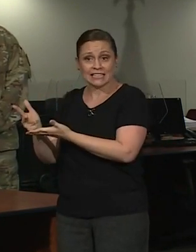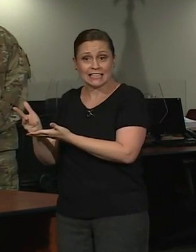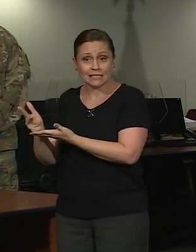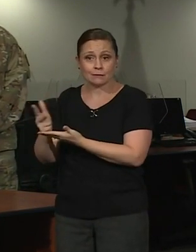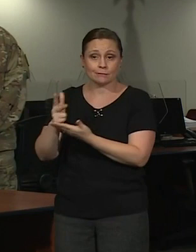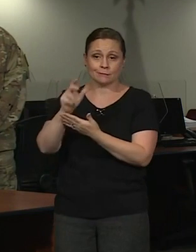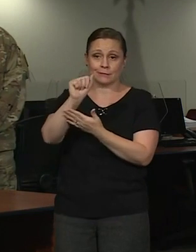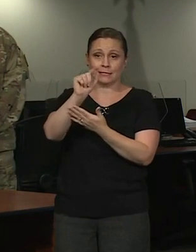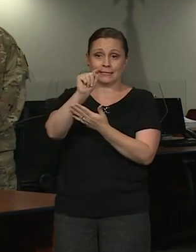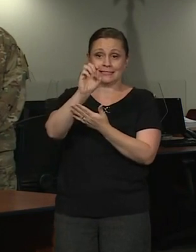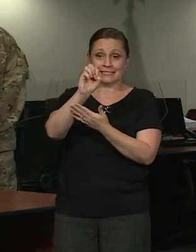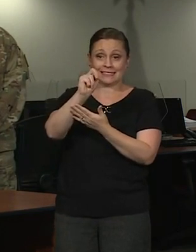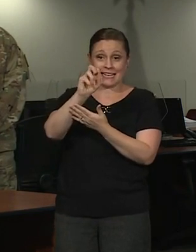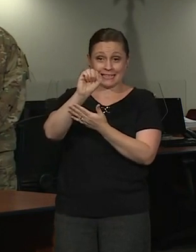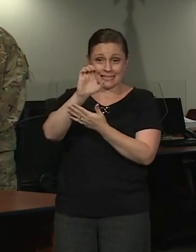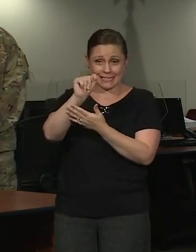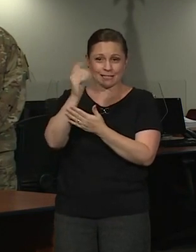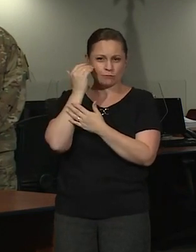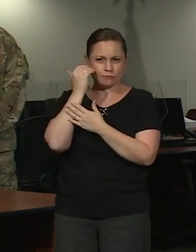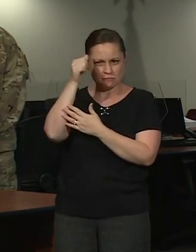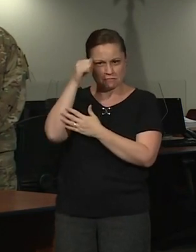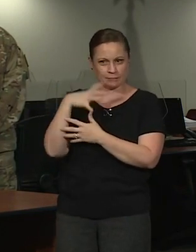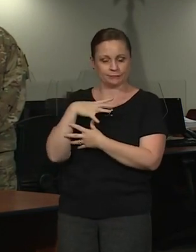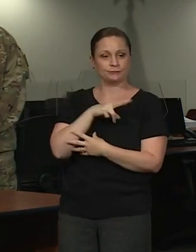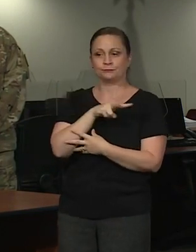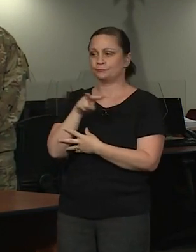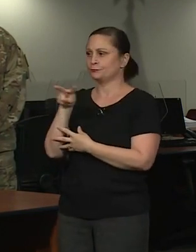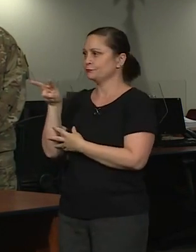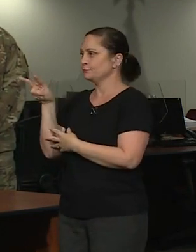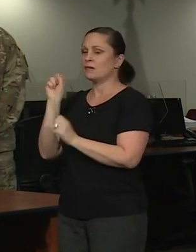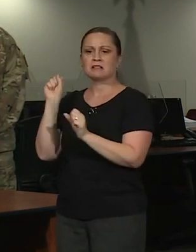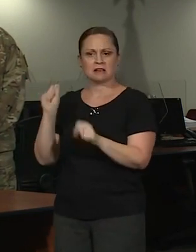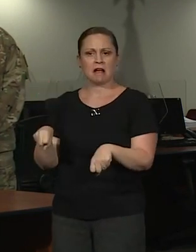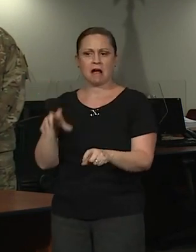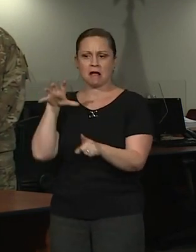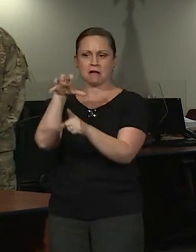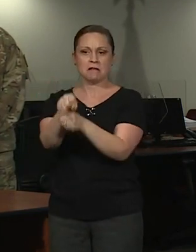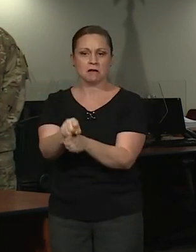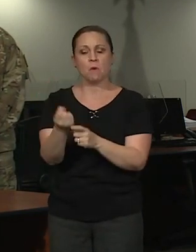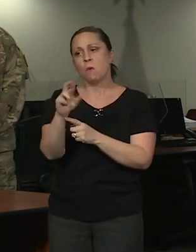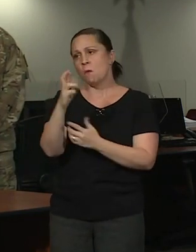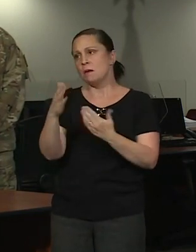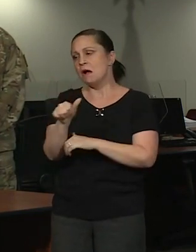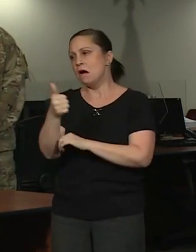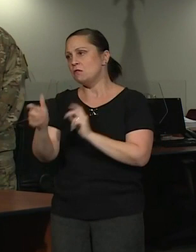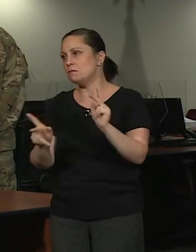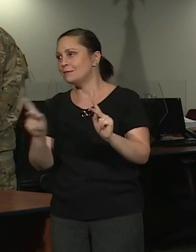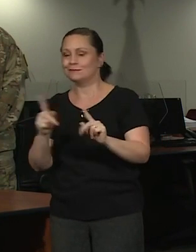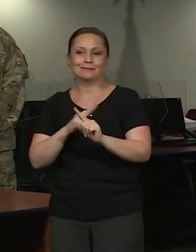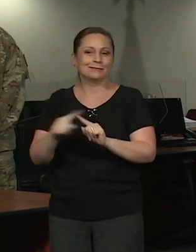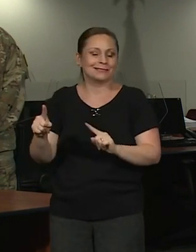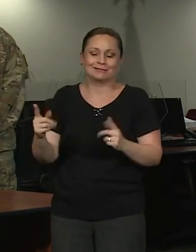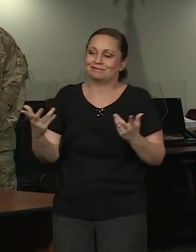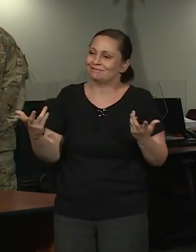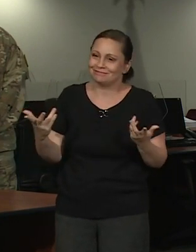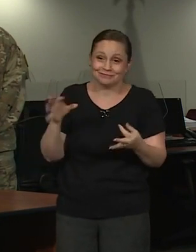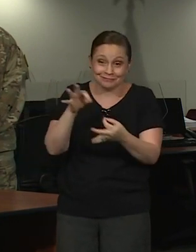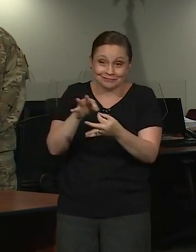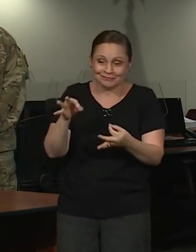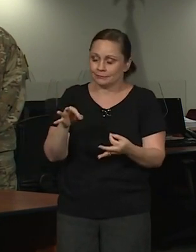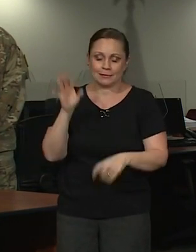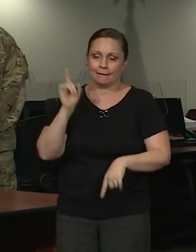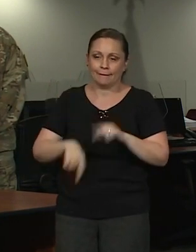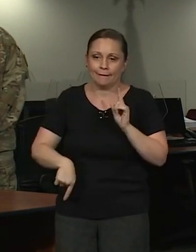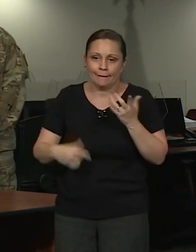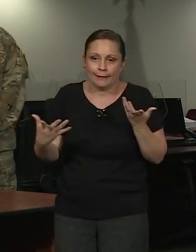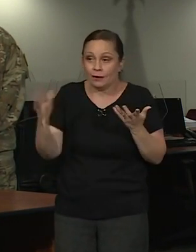but not the police. That indicates that we don't have enough. We don't have an enforcement mechanism of this nature to cover